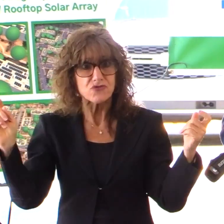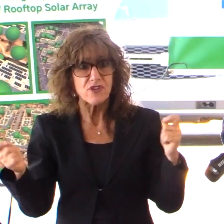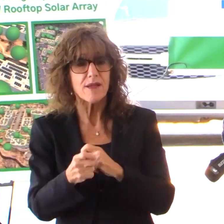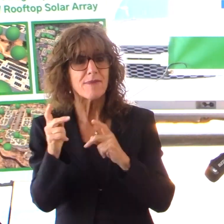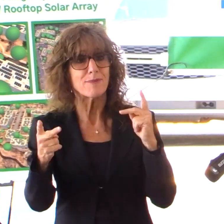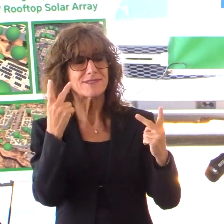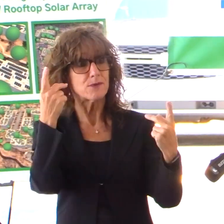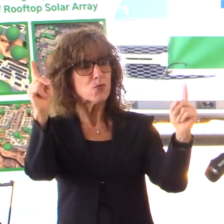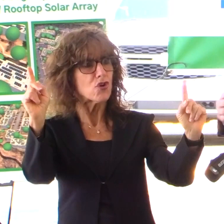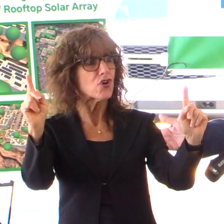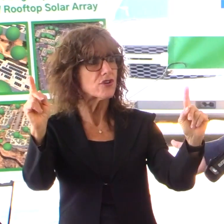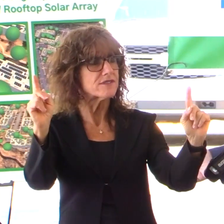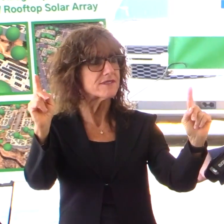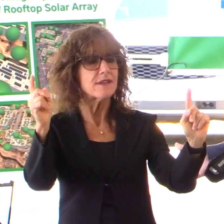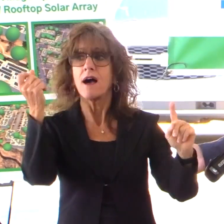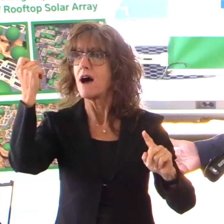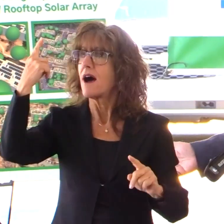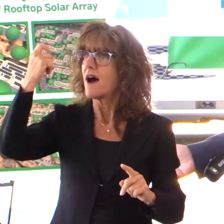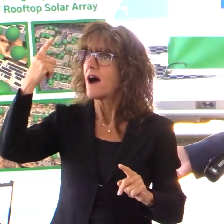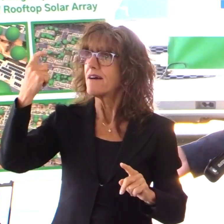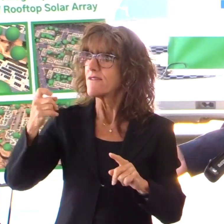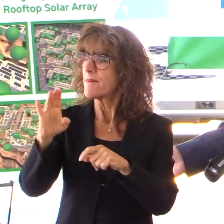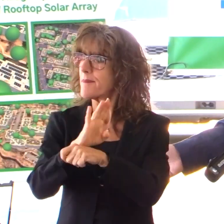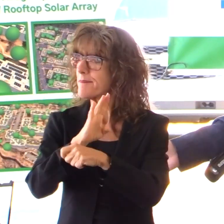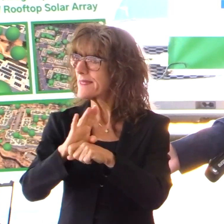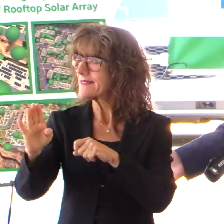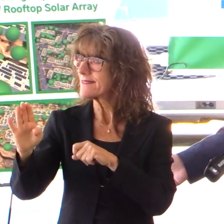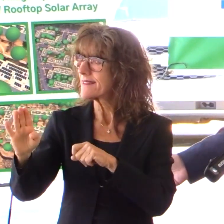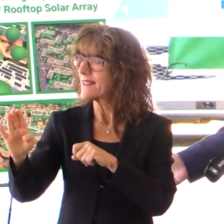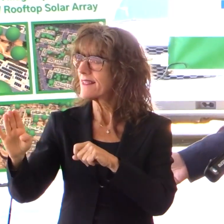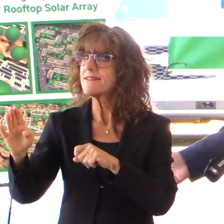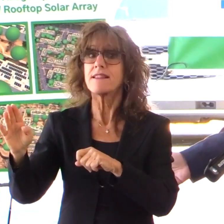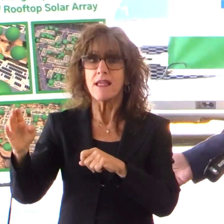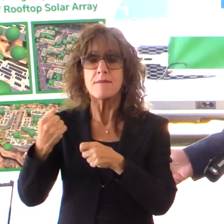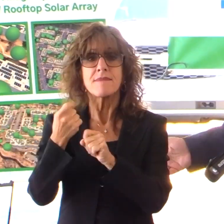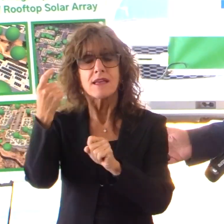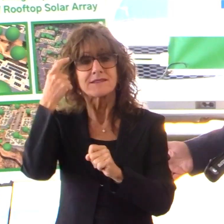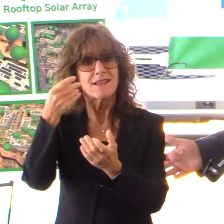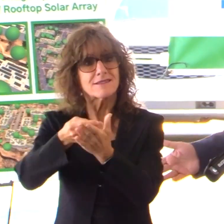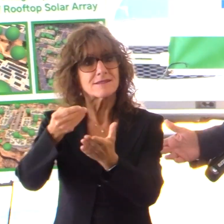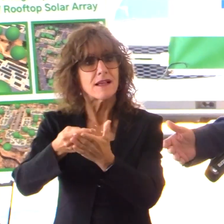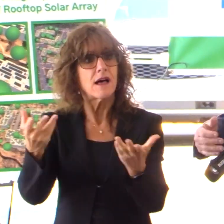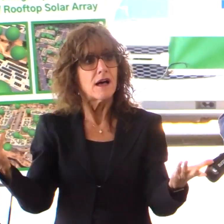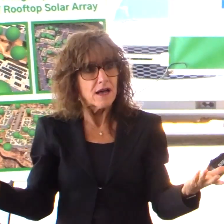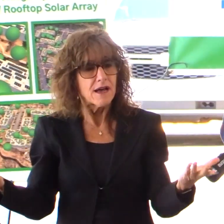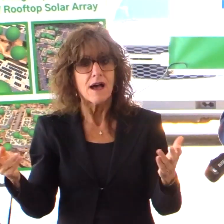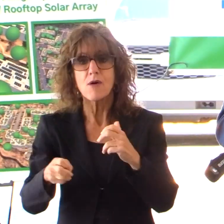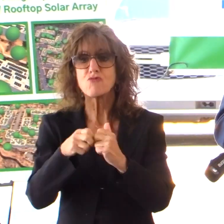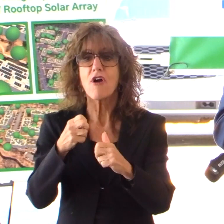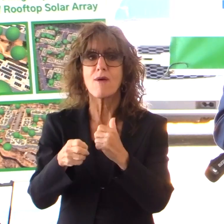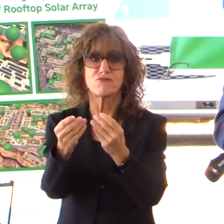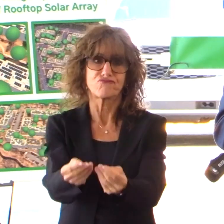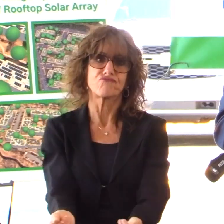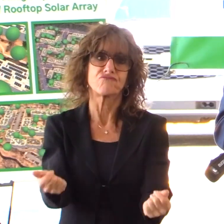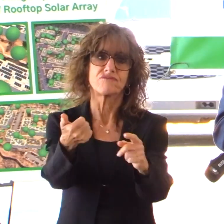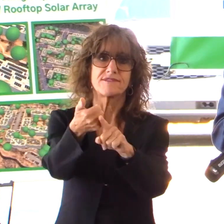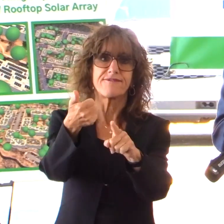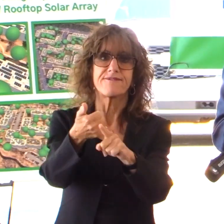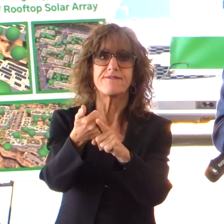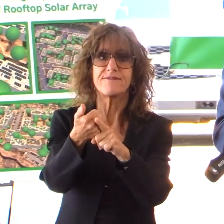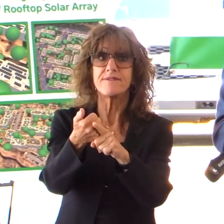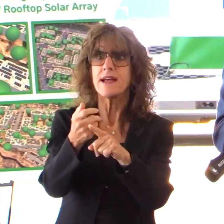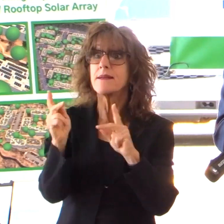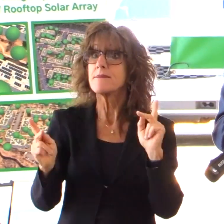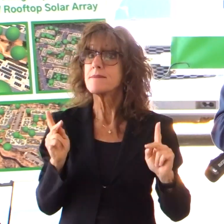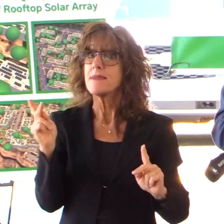see it works and they understand from a businessman that it makes sense economically, this problem will take care of itself as soon